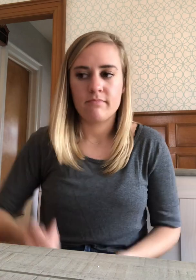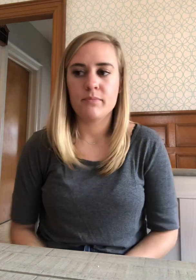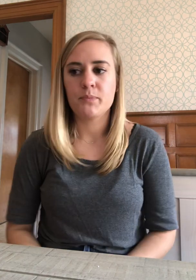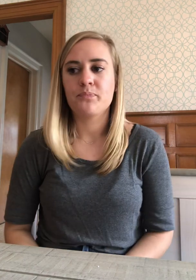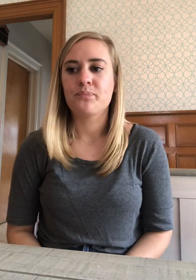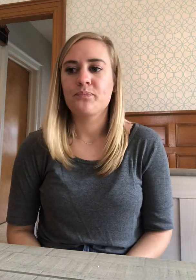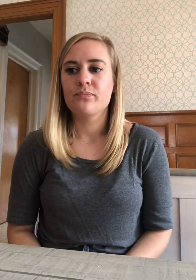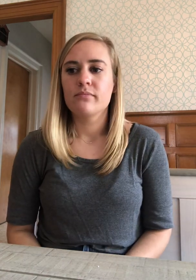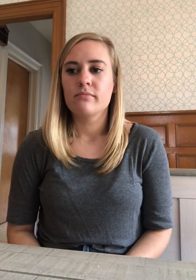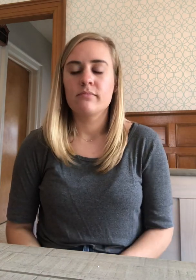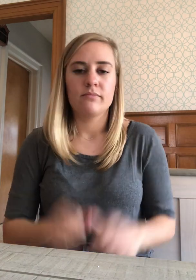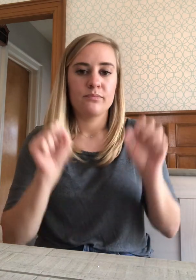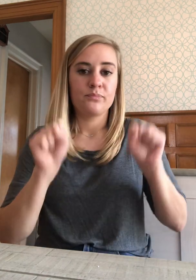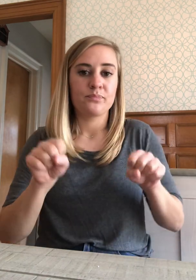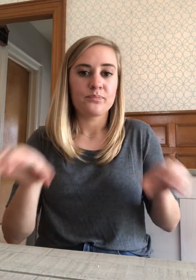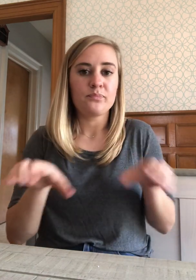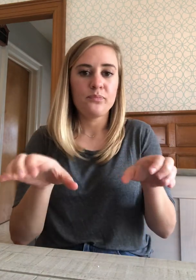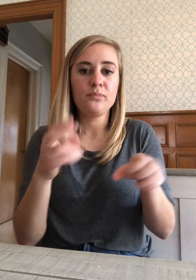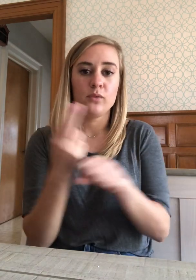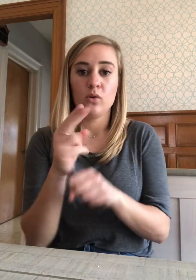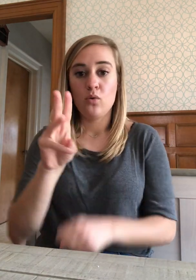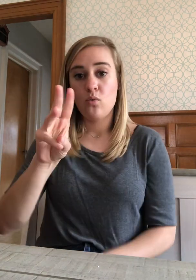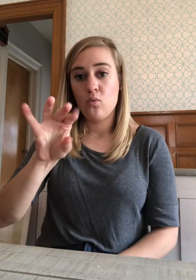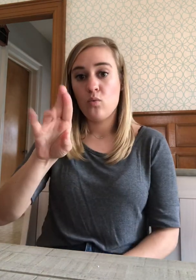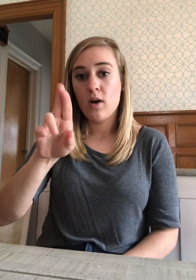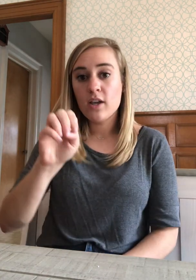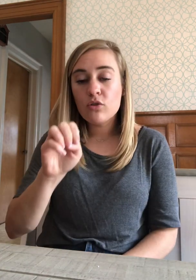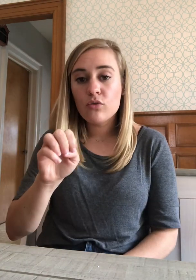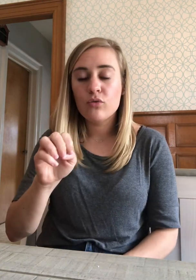These can be done with wire. They can be done with plates.